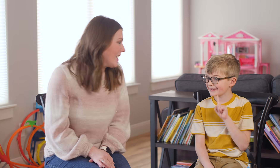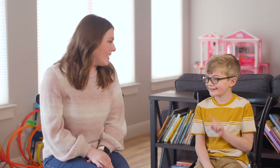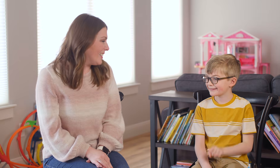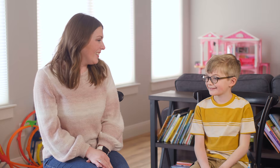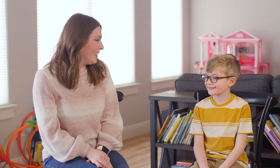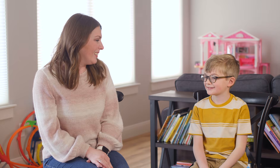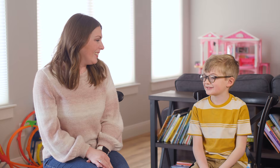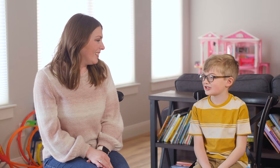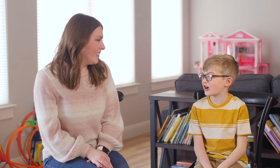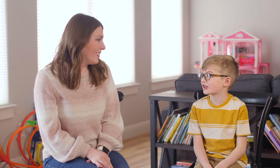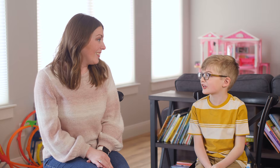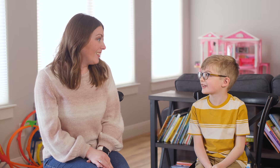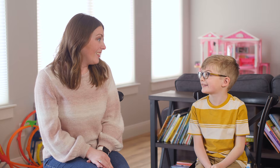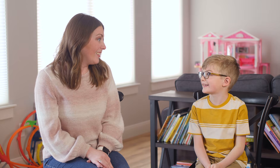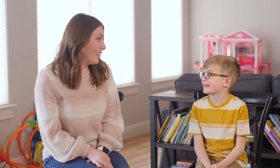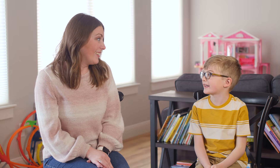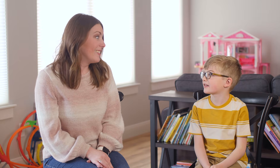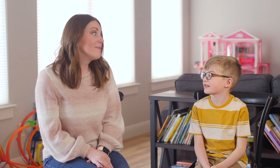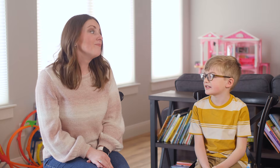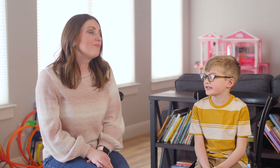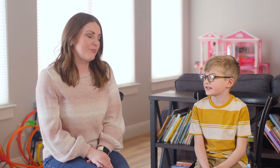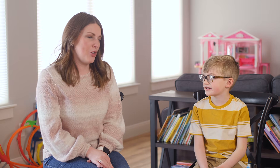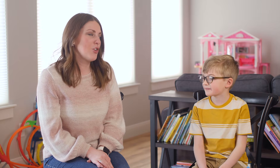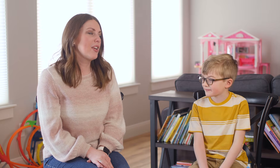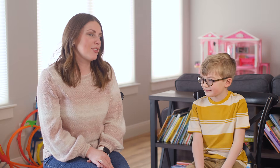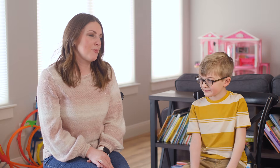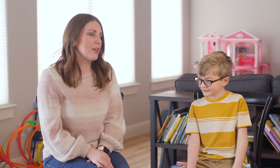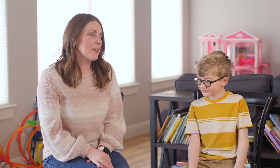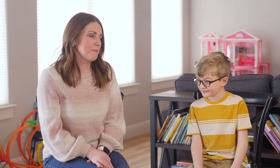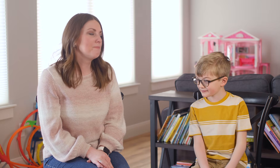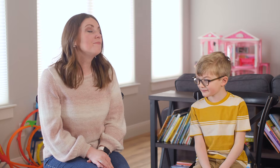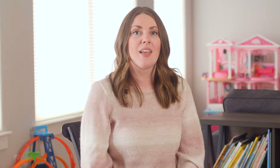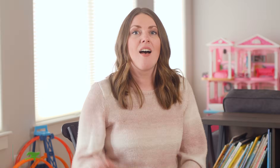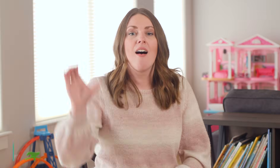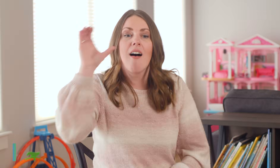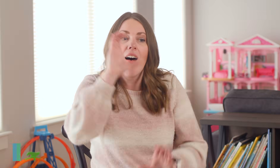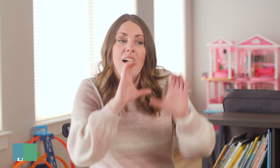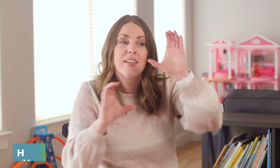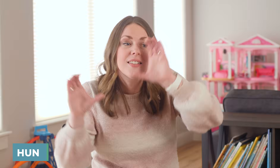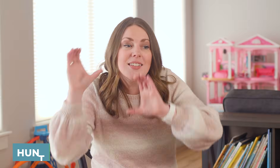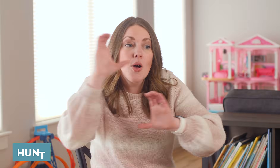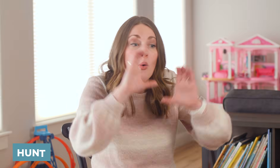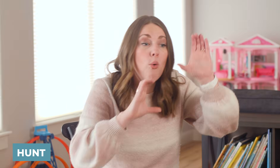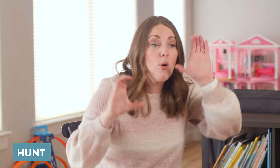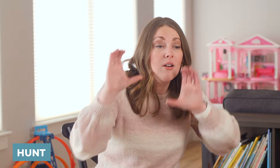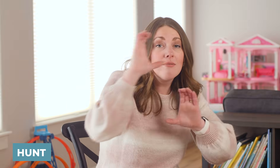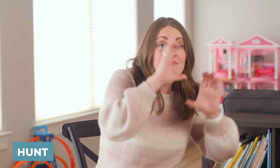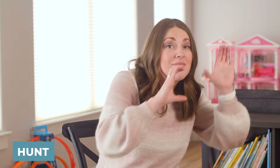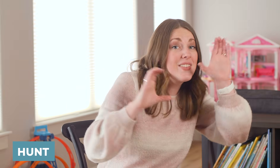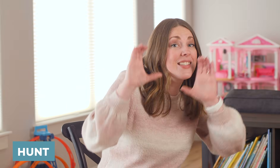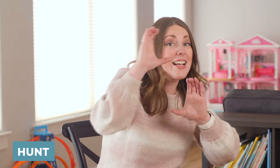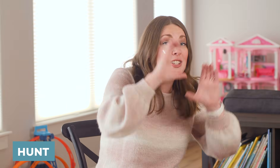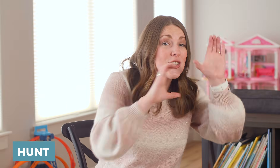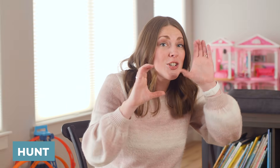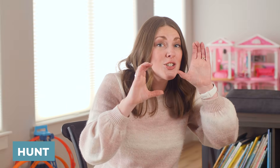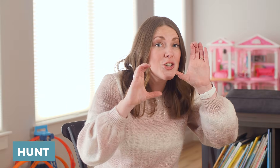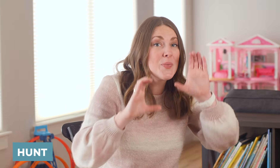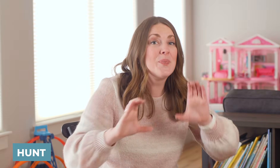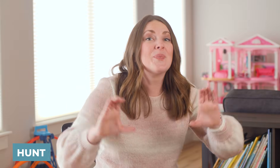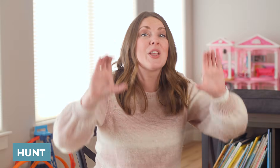candy? Chocolate candy. Good answer, buddy. Hunt, or the sign search.